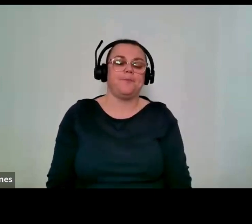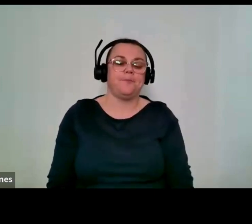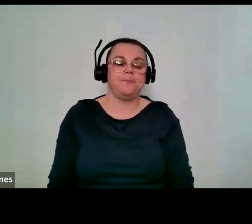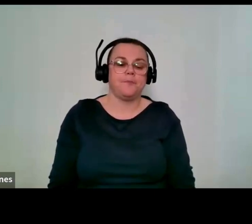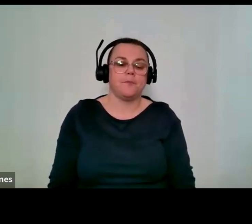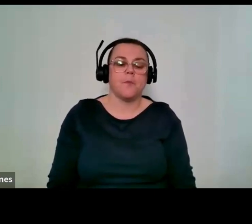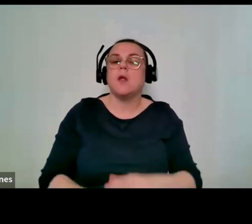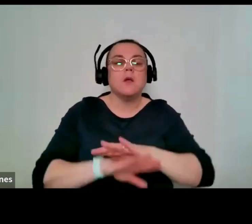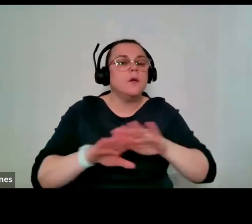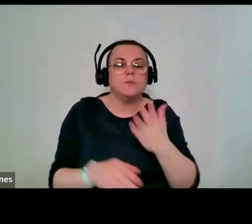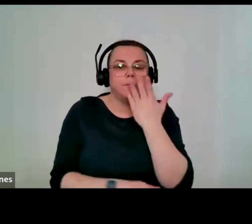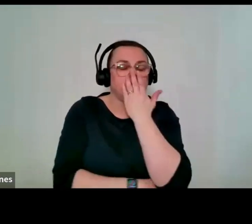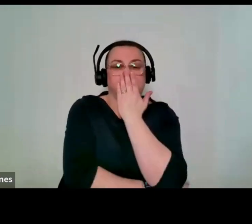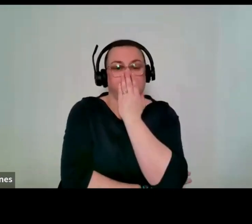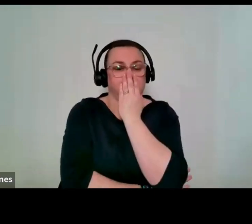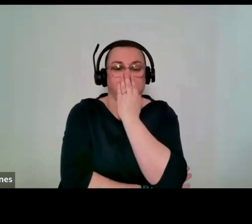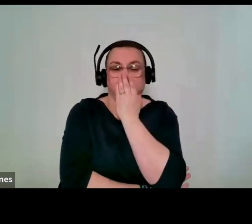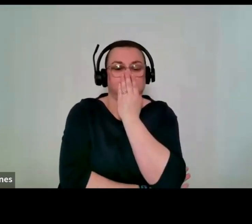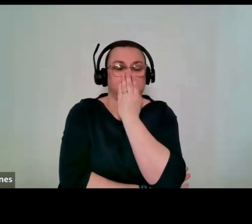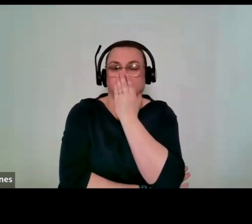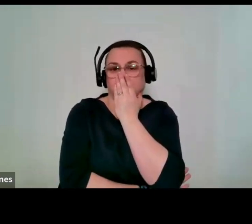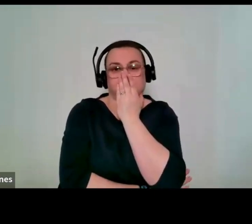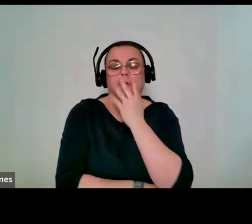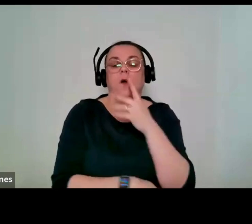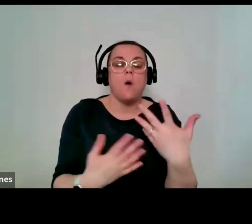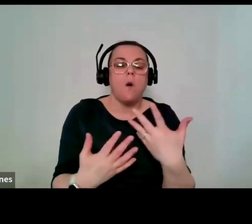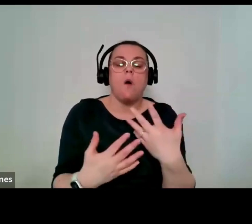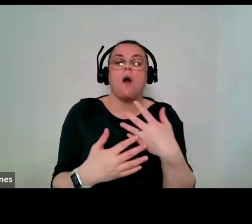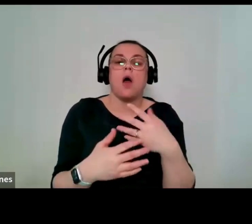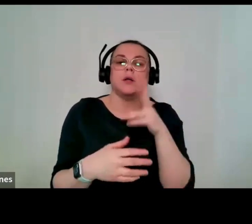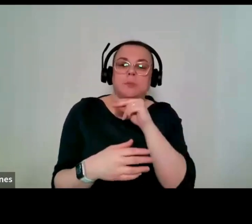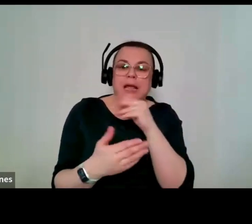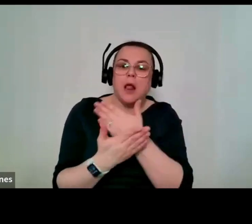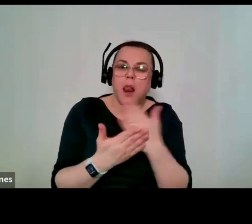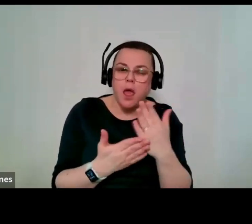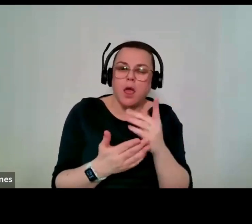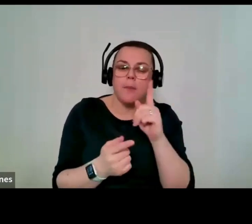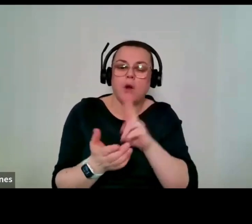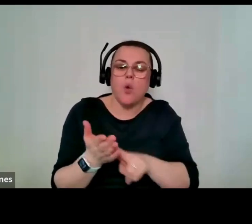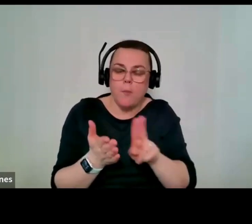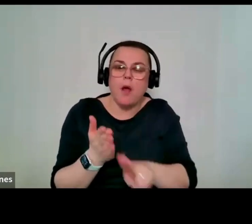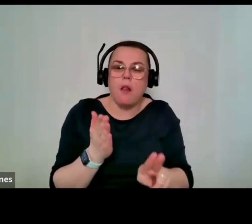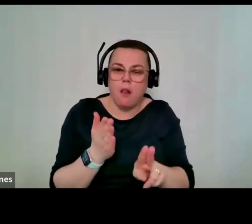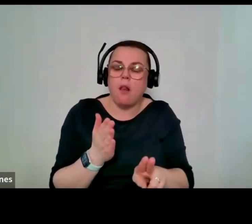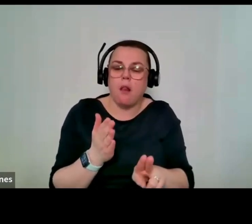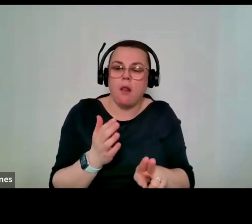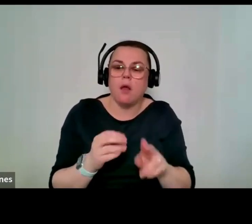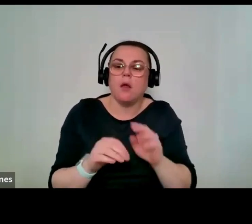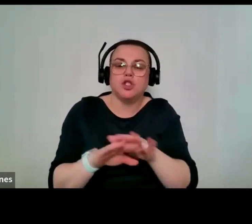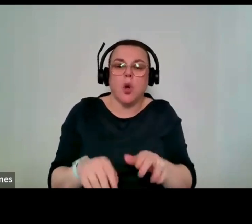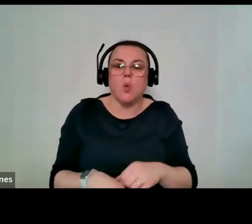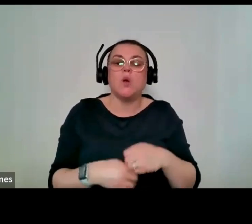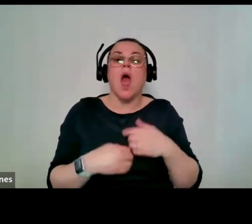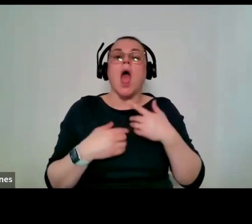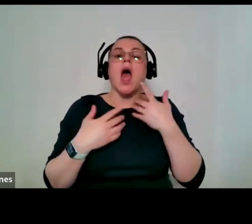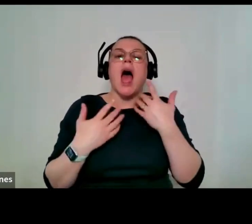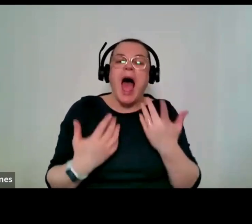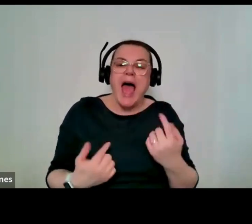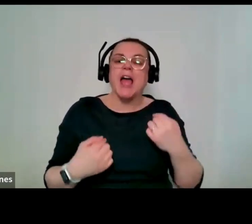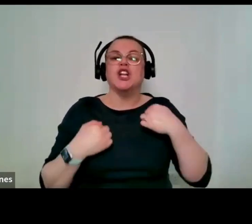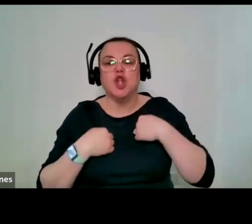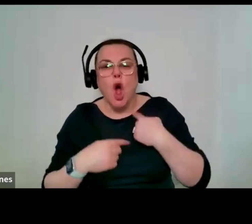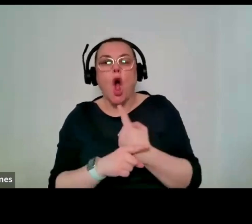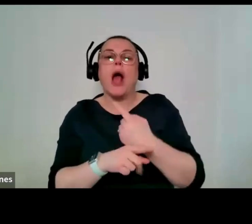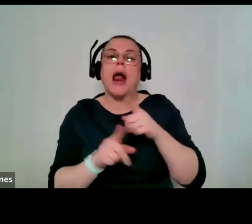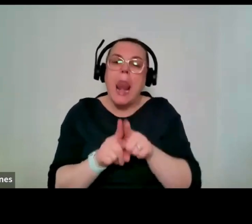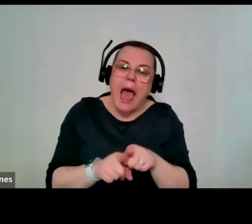Don't cover your mouth. Speak clearly but normally. Don't over enunciate. It's really